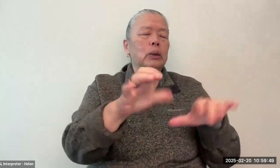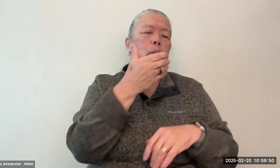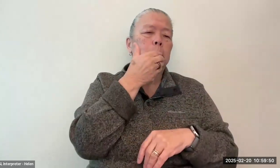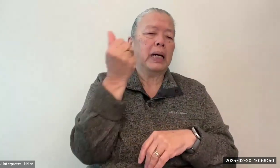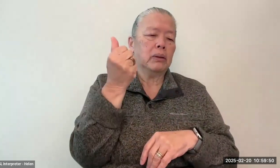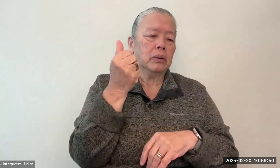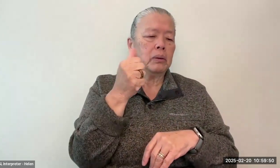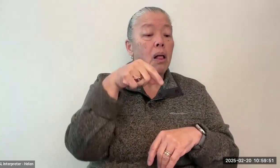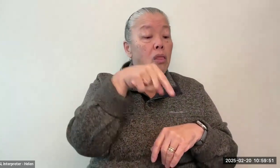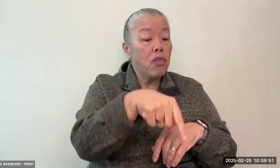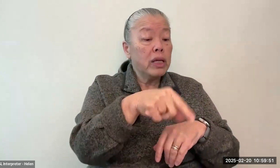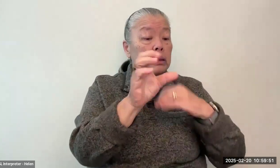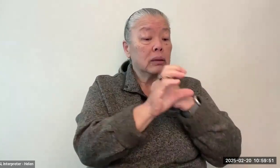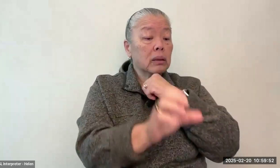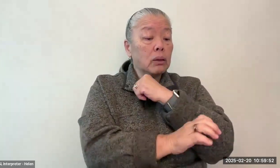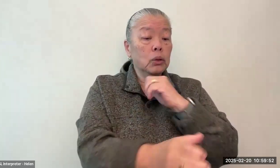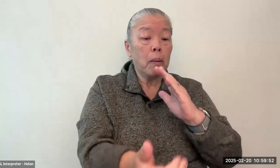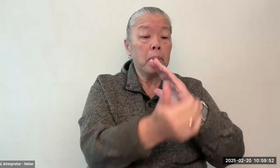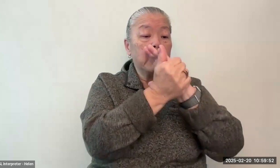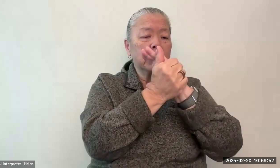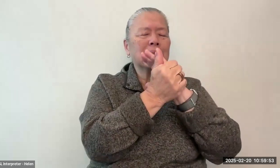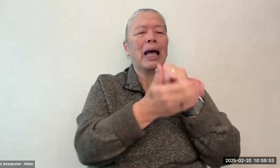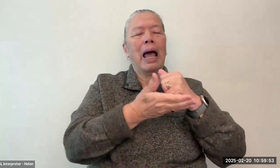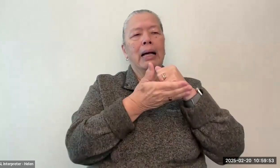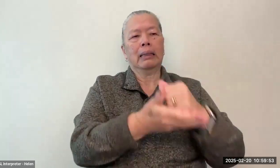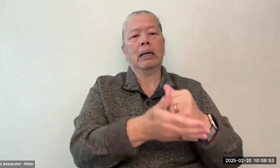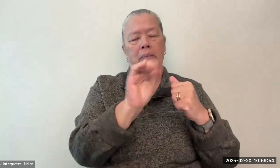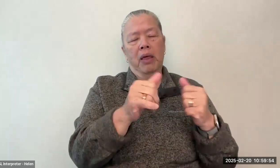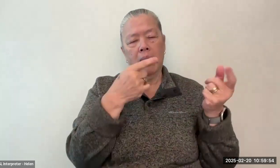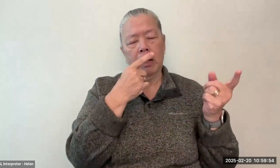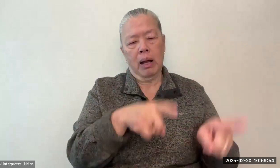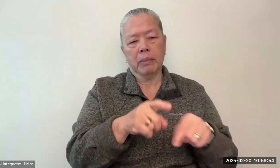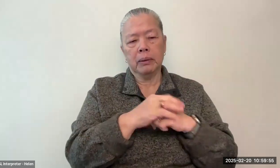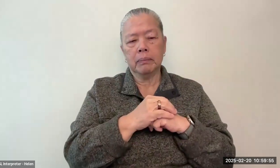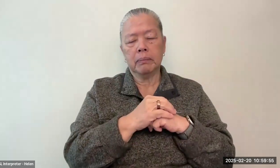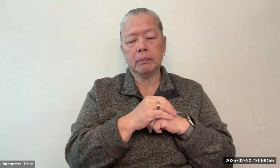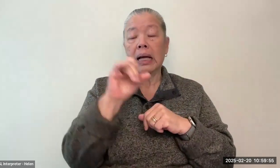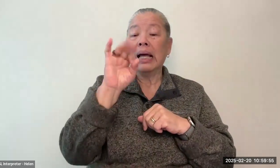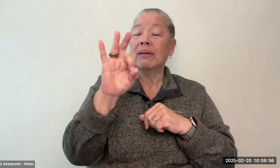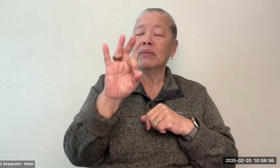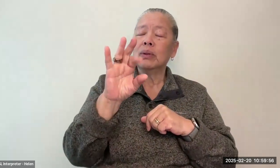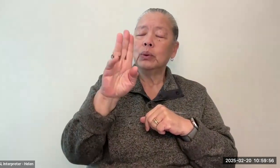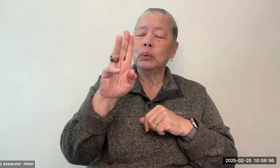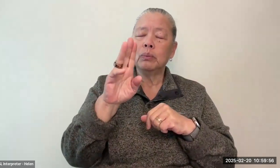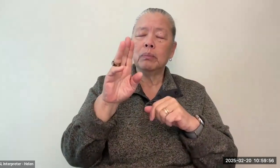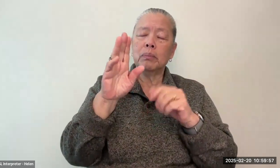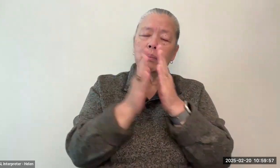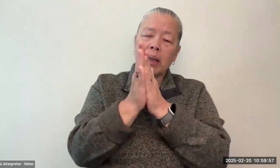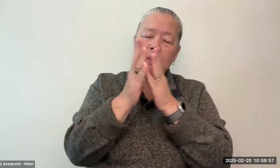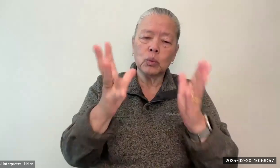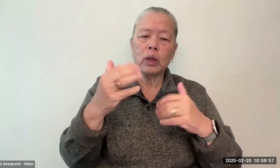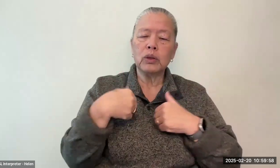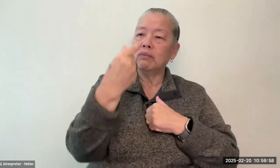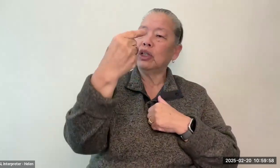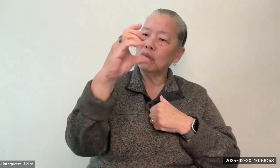can help that happen. If United Methodists want General Conference to be freed up